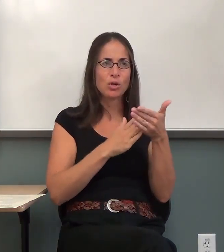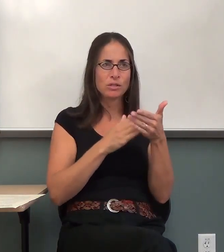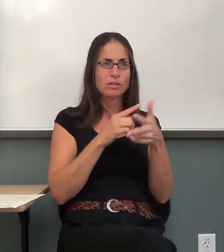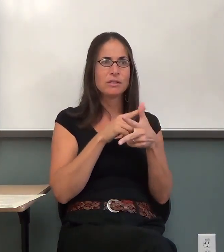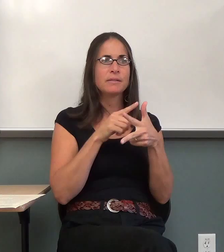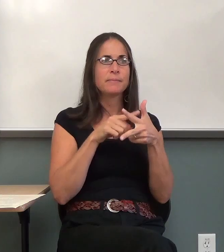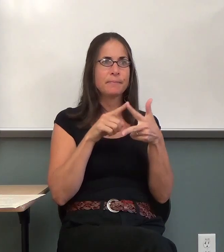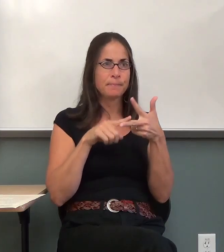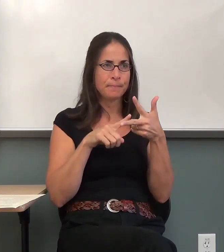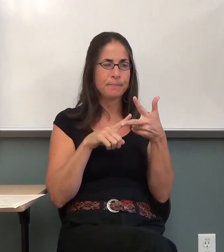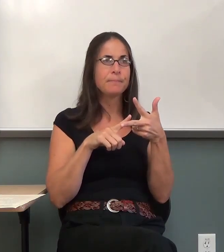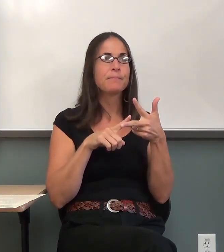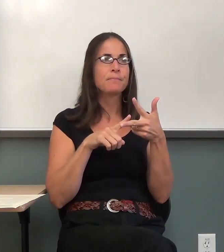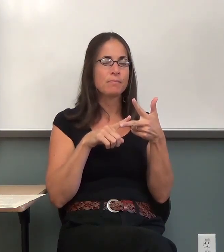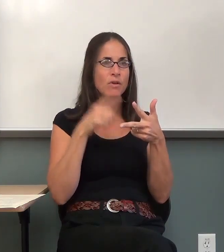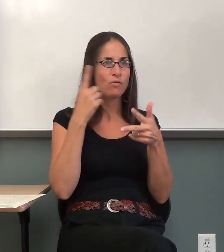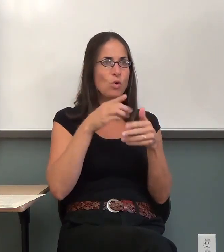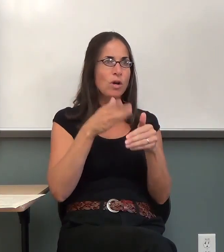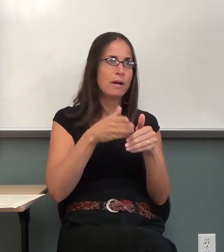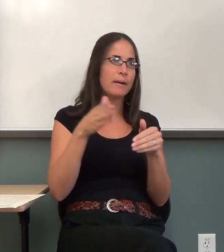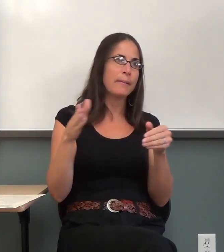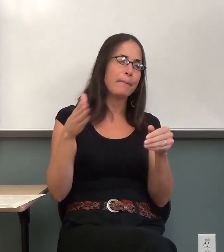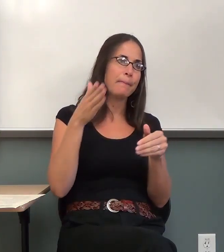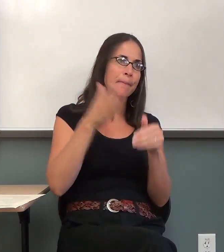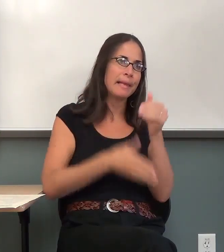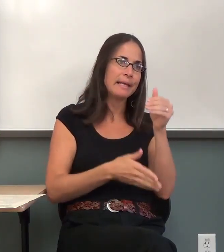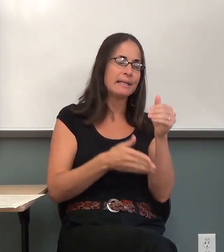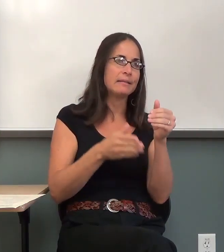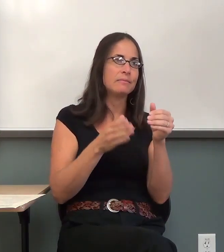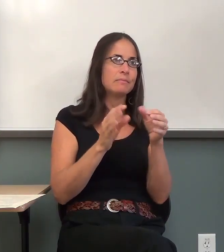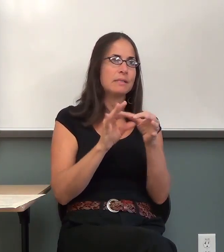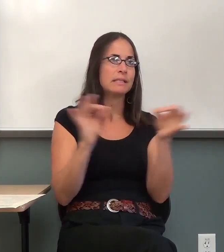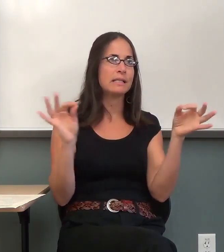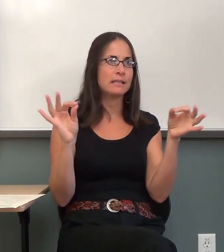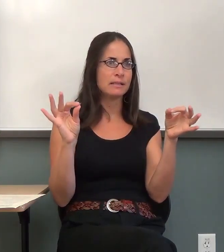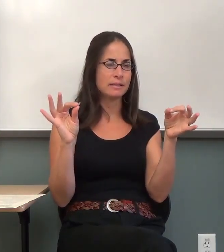complete, and we call it an independent clause.